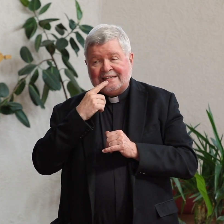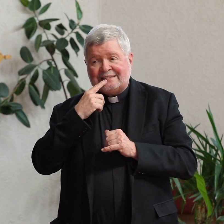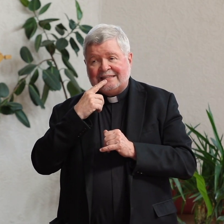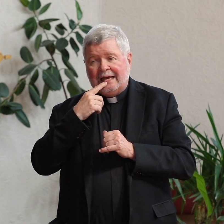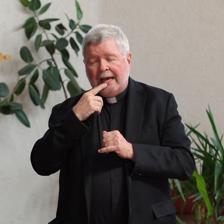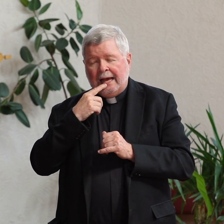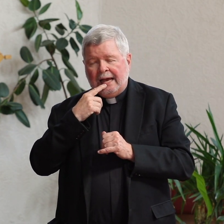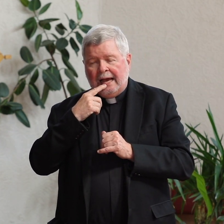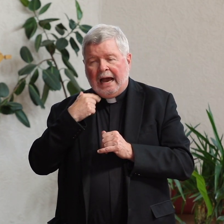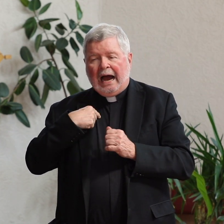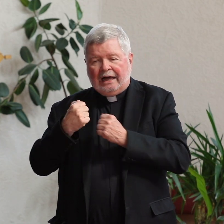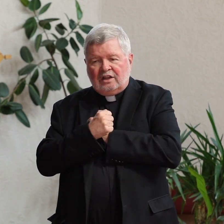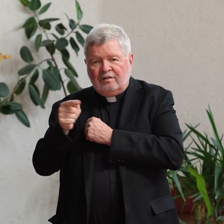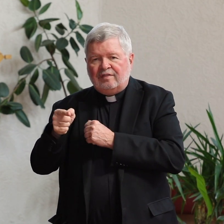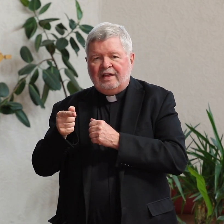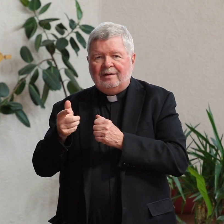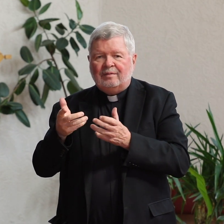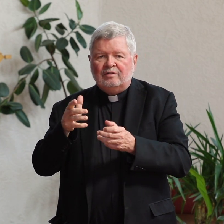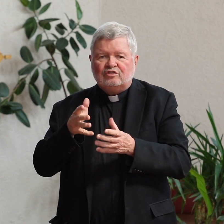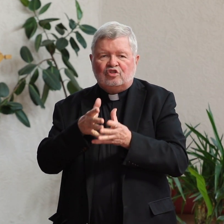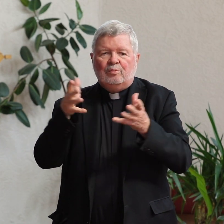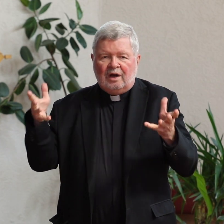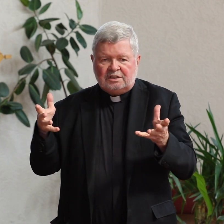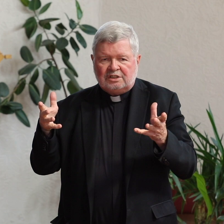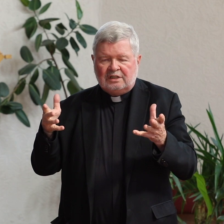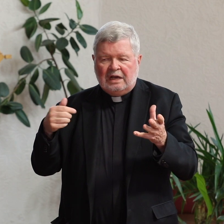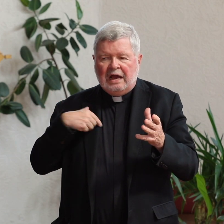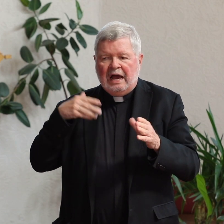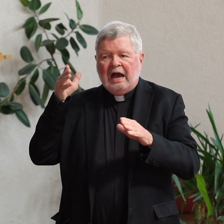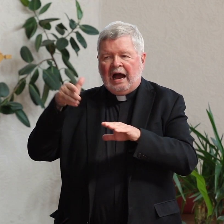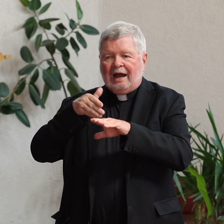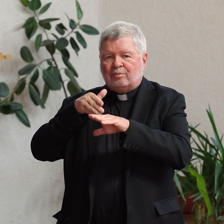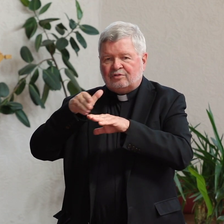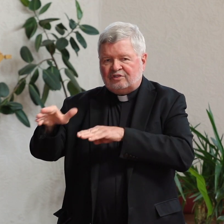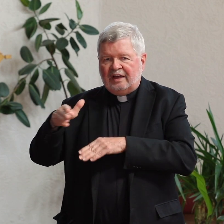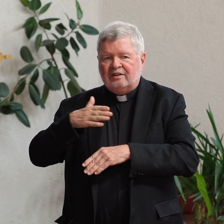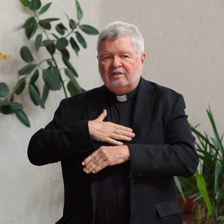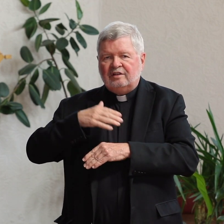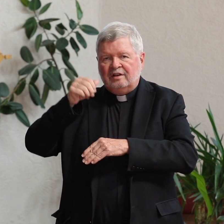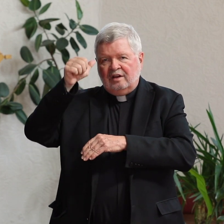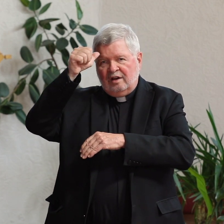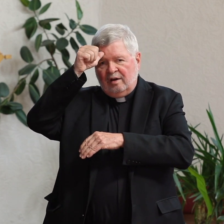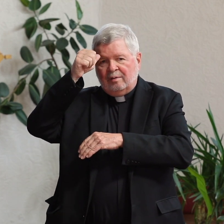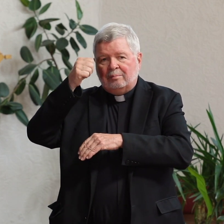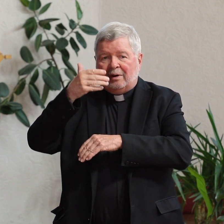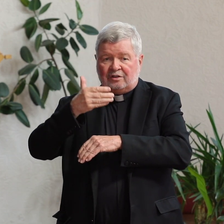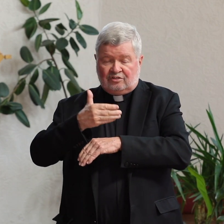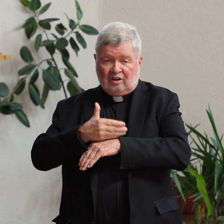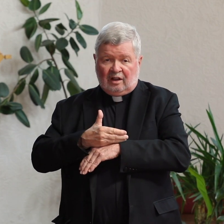says, I love them so much, I will send my son.